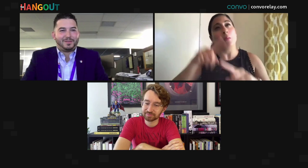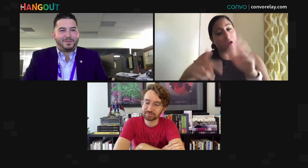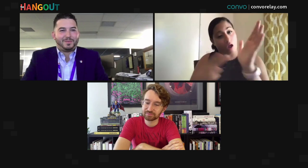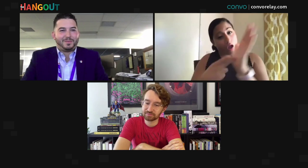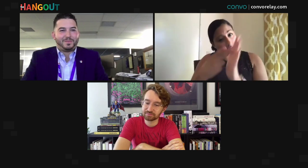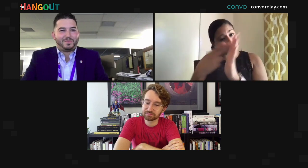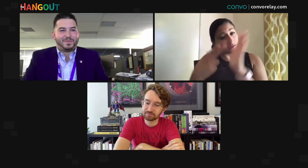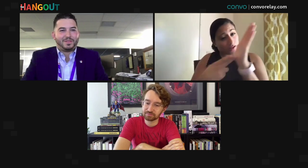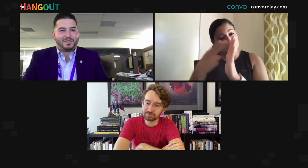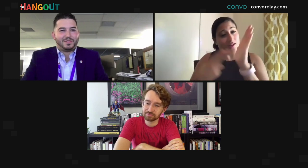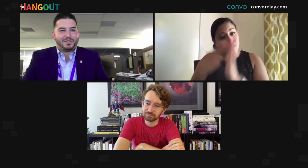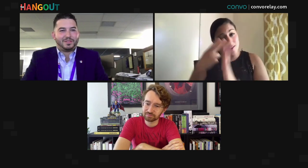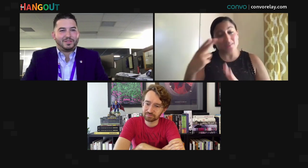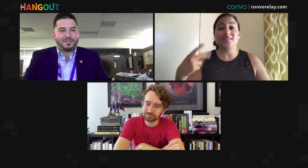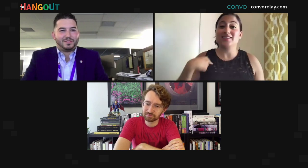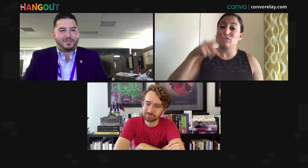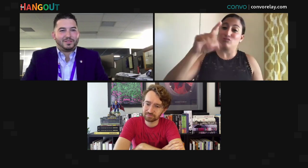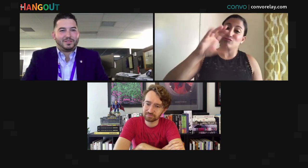been great.